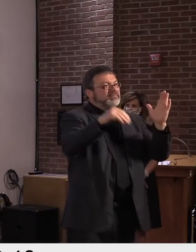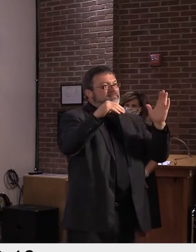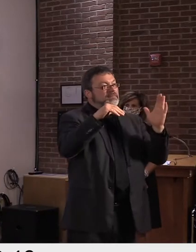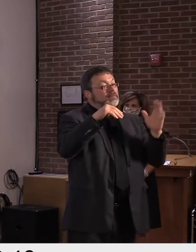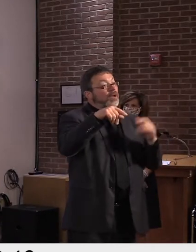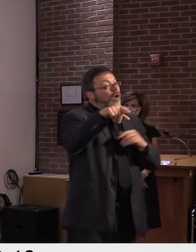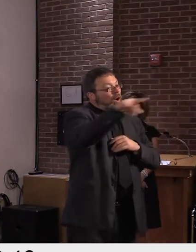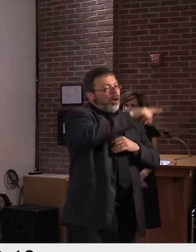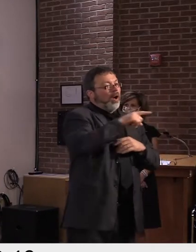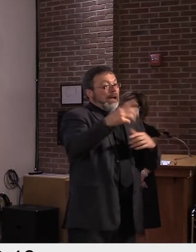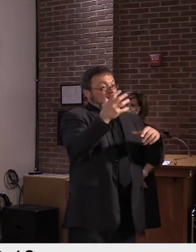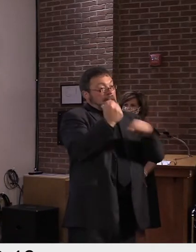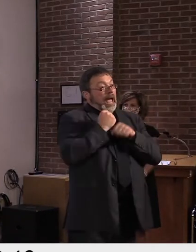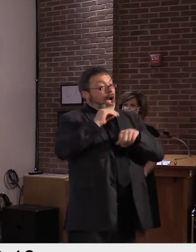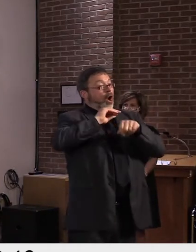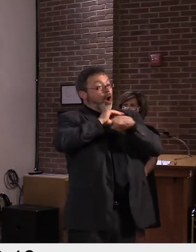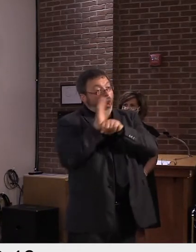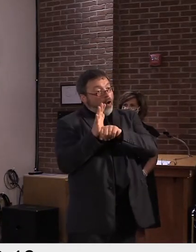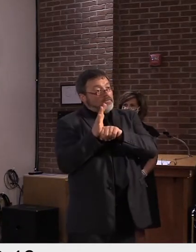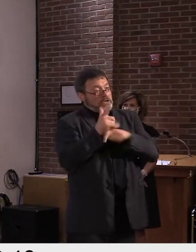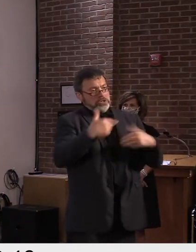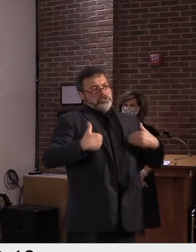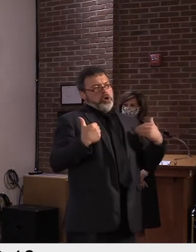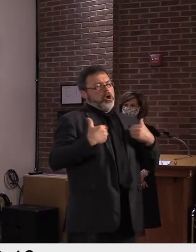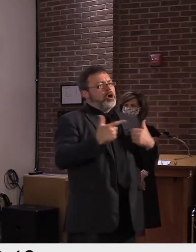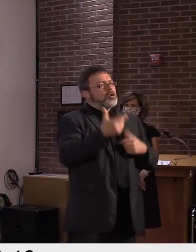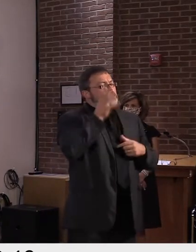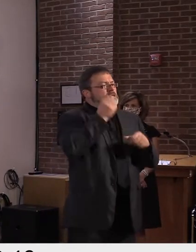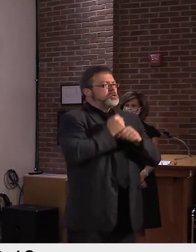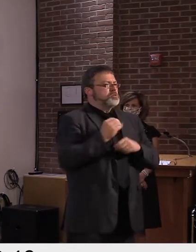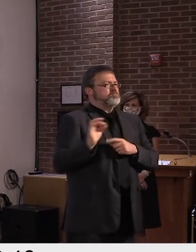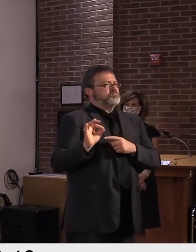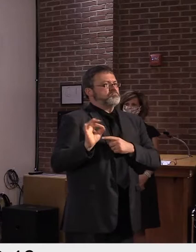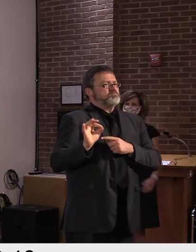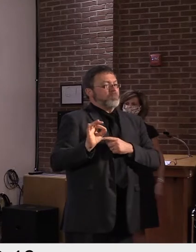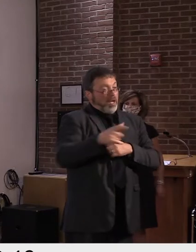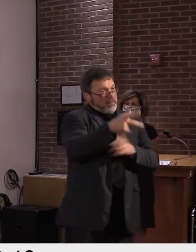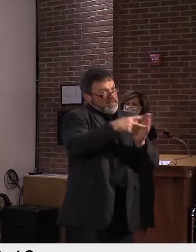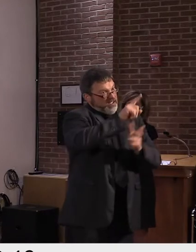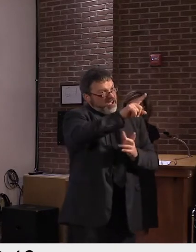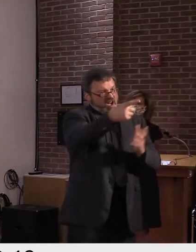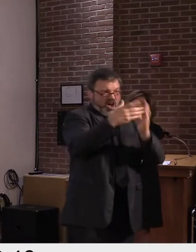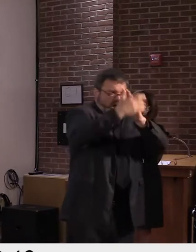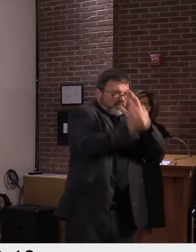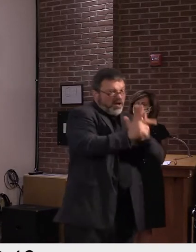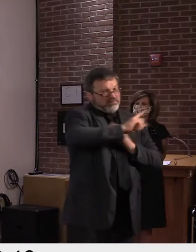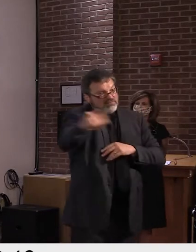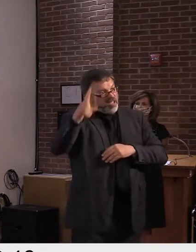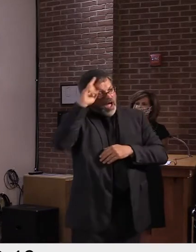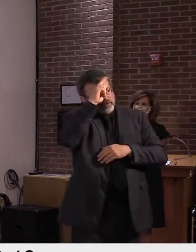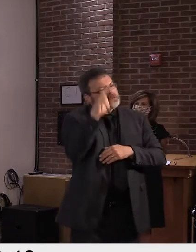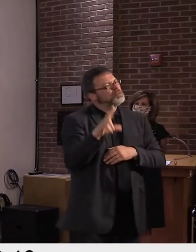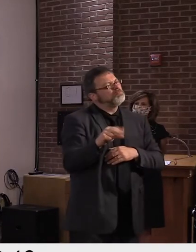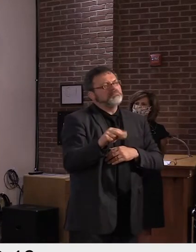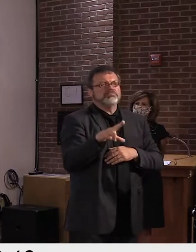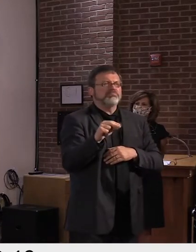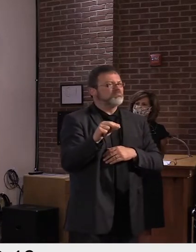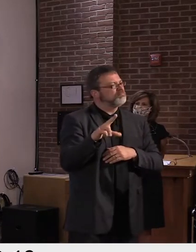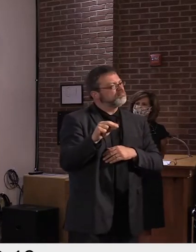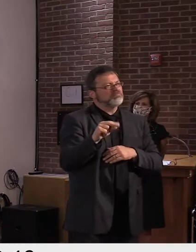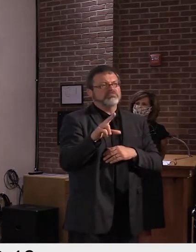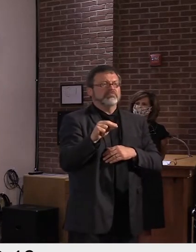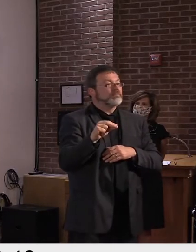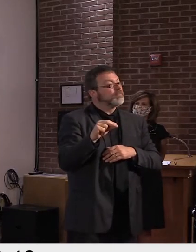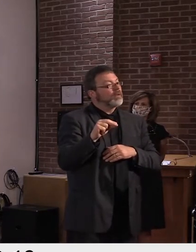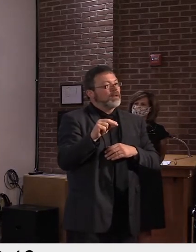death. But it doesn't necessarily mean an easy time. I've been most impressed by hearing stories